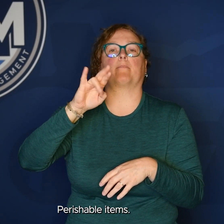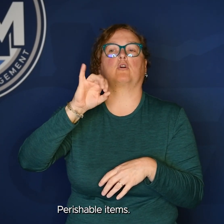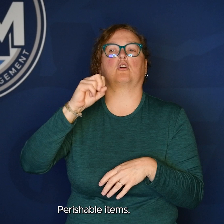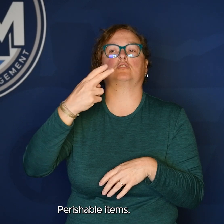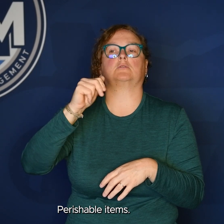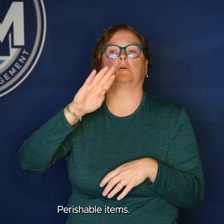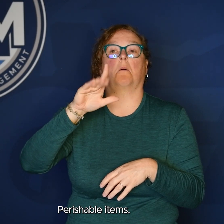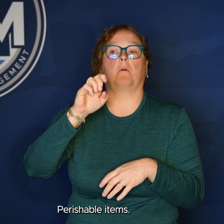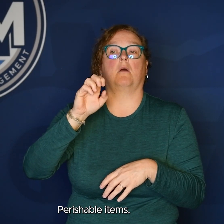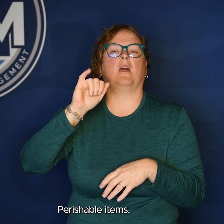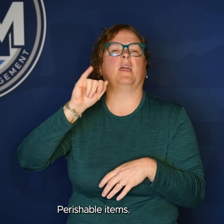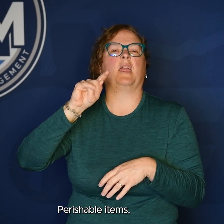perishable items,